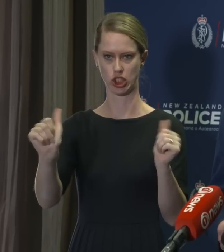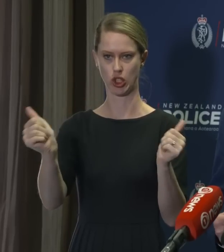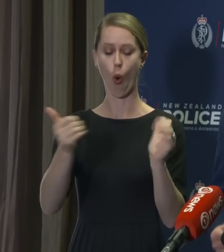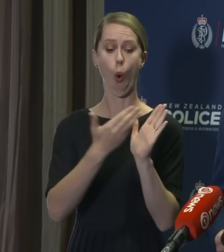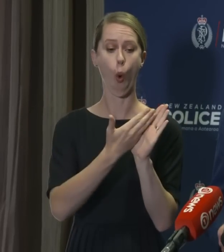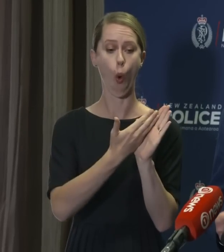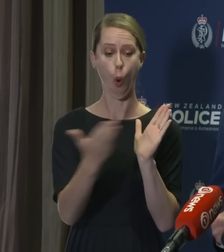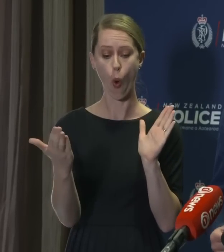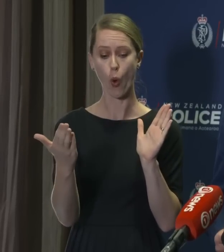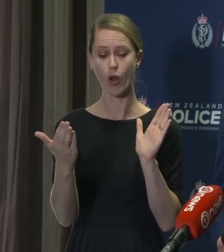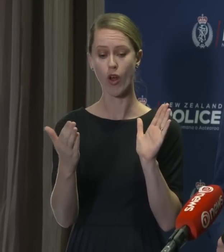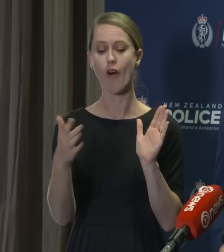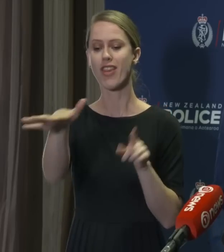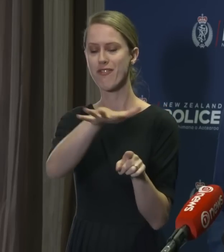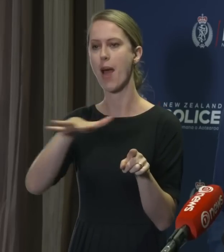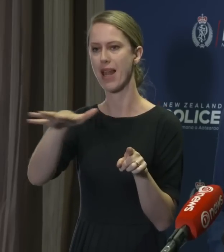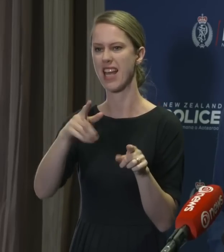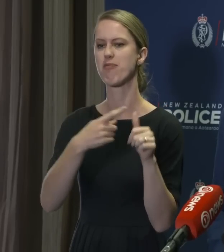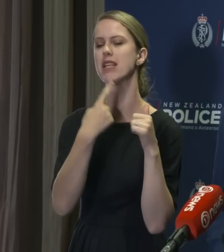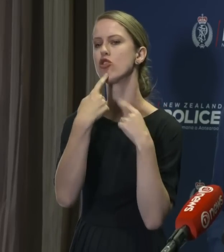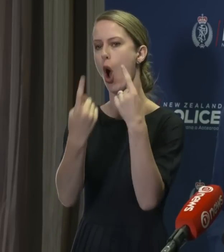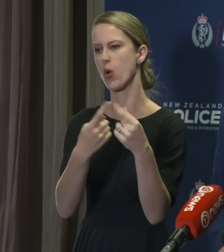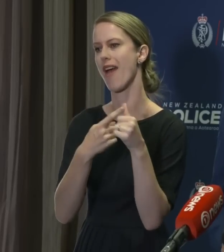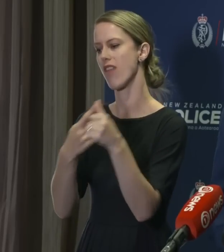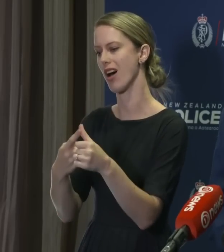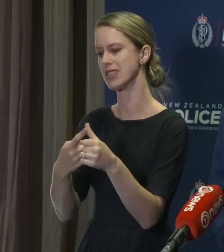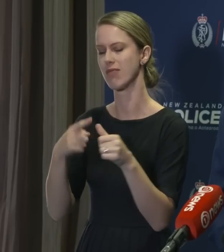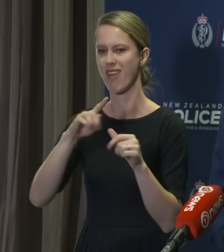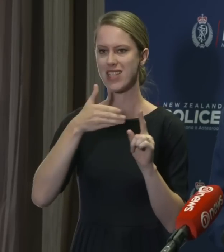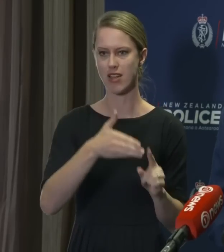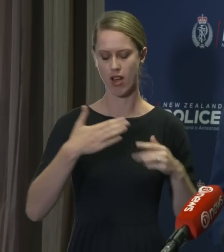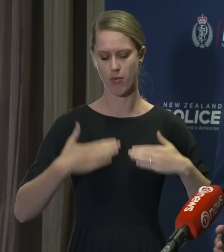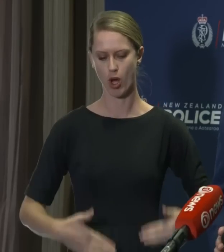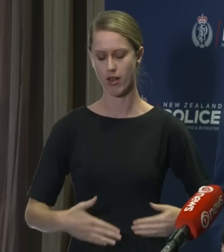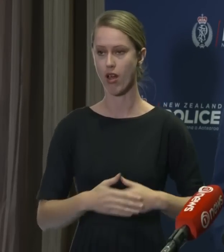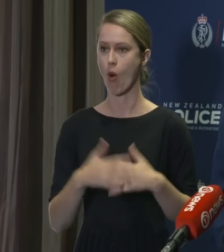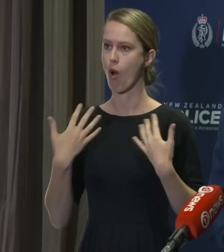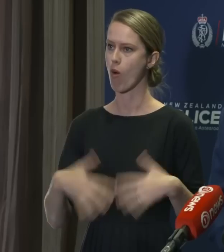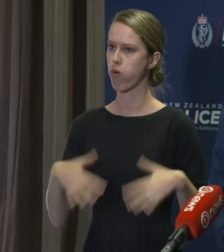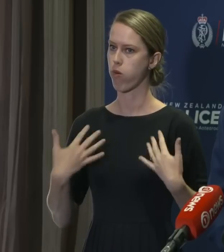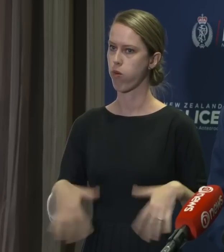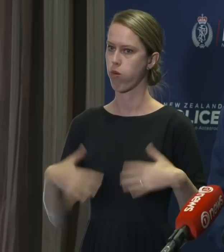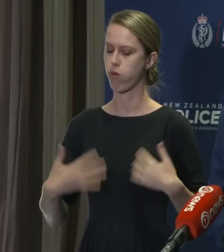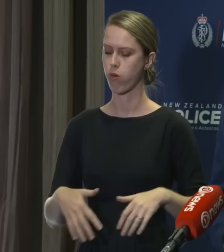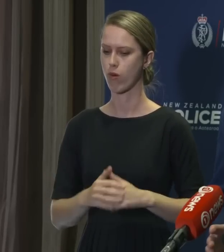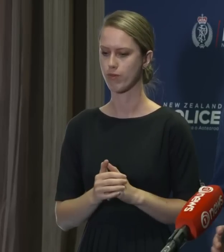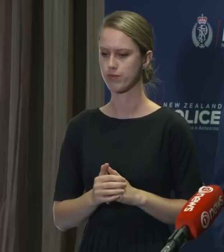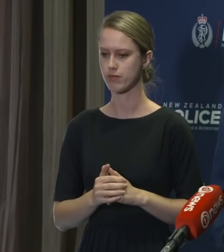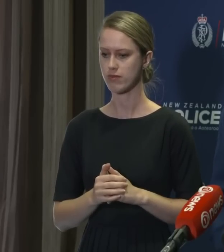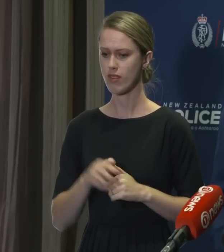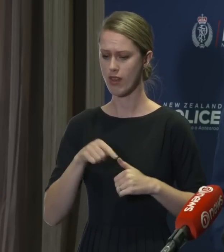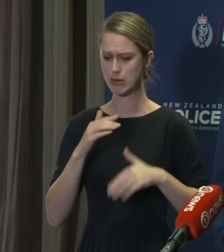all of the next of kin have been advised. That is a landmark for